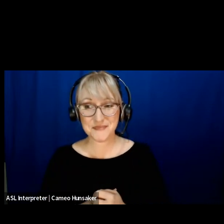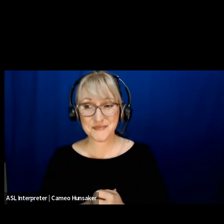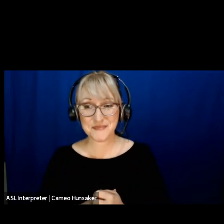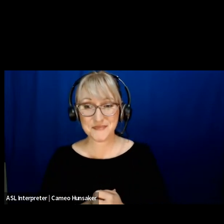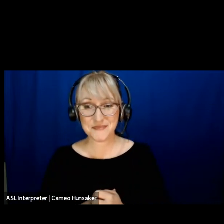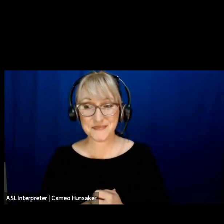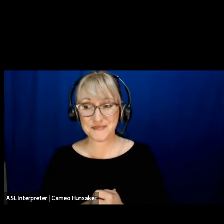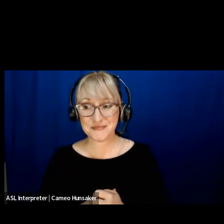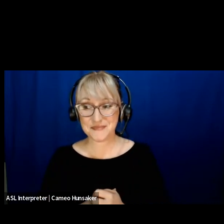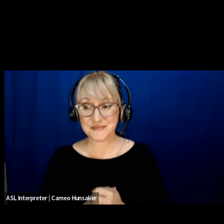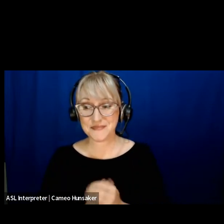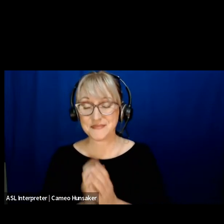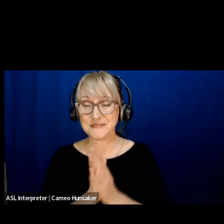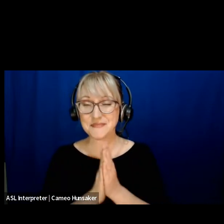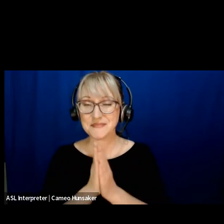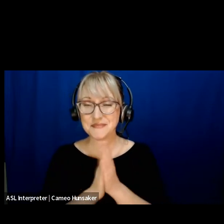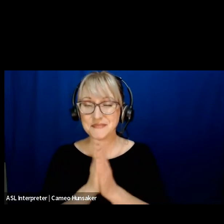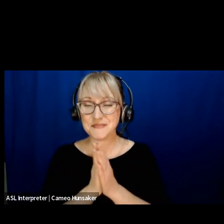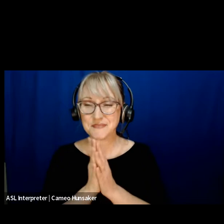And then let's see.